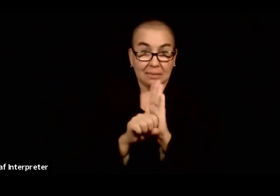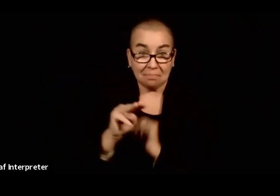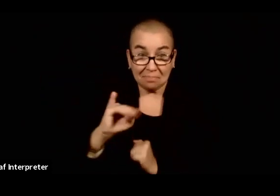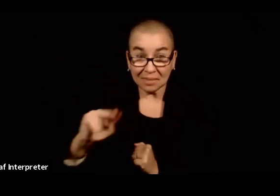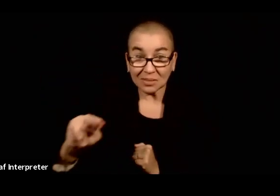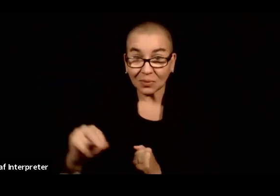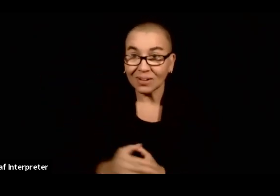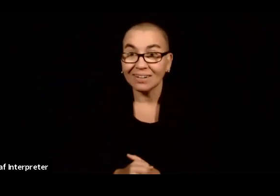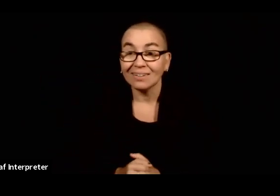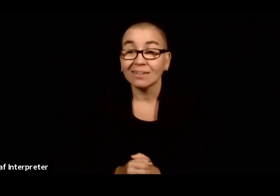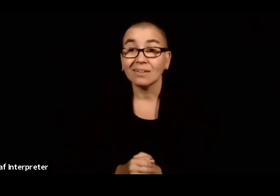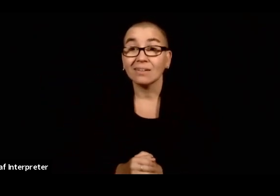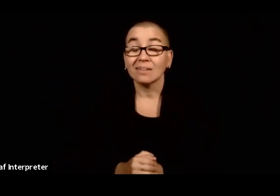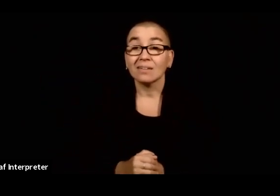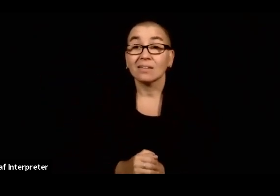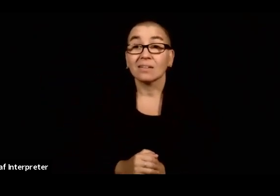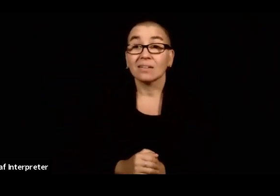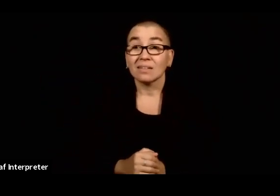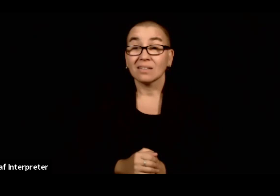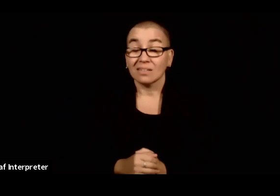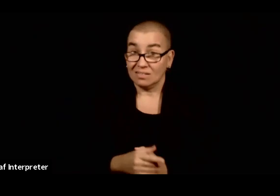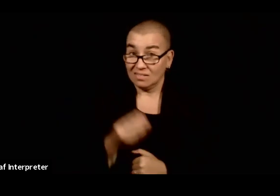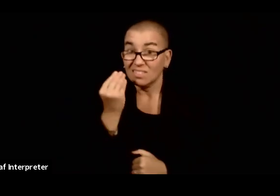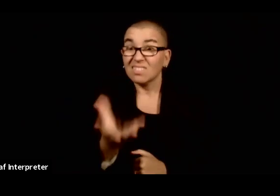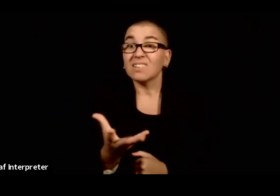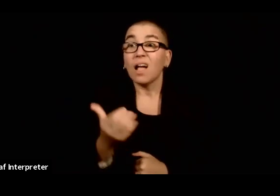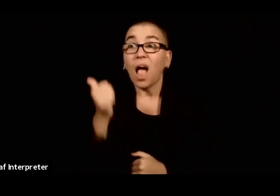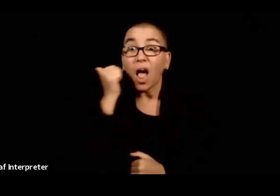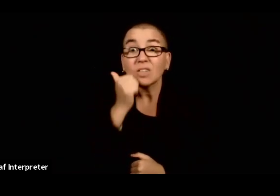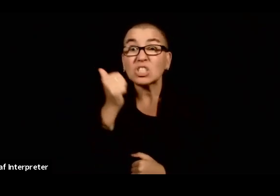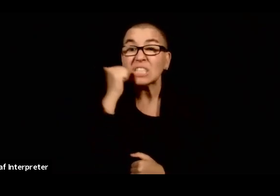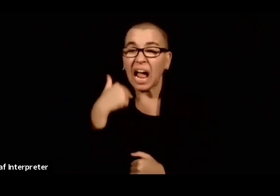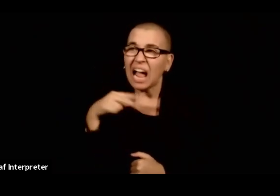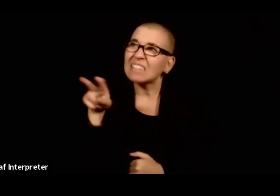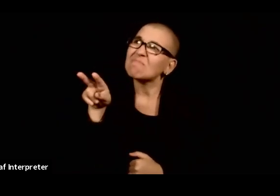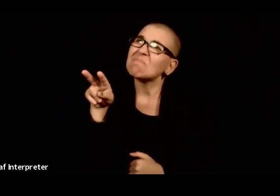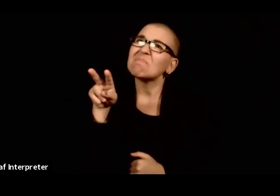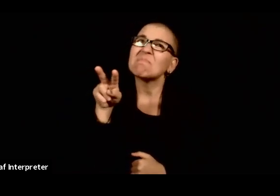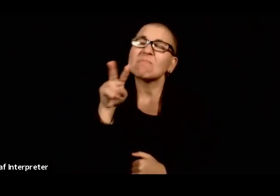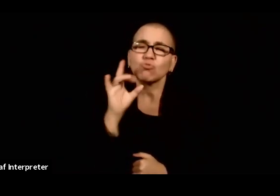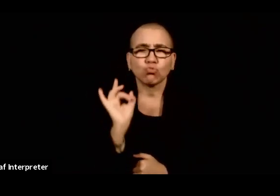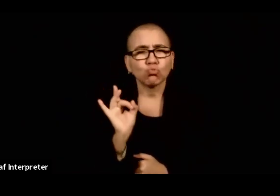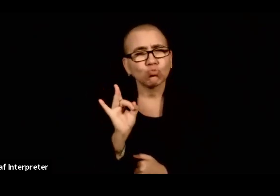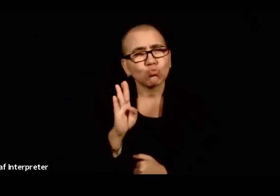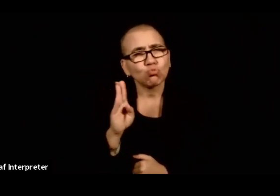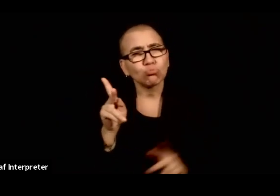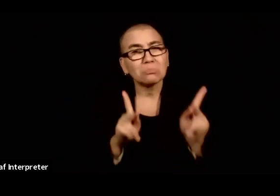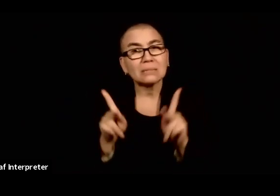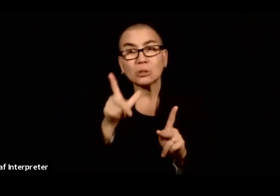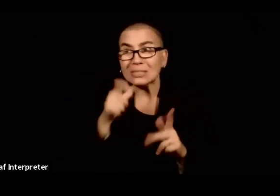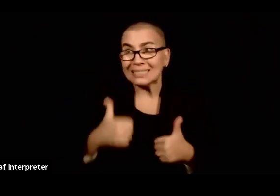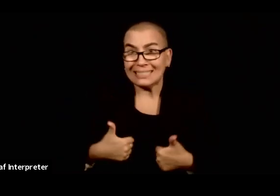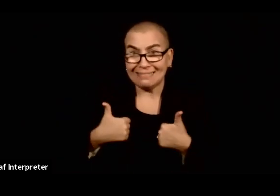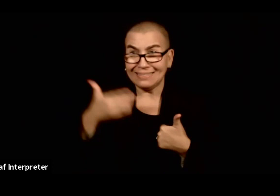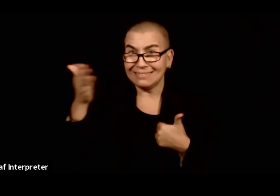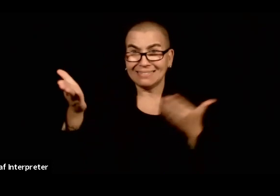deep isolation experienced by people living in long-term care. These are mothers,